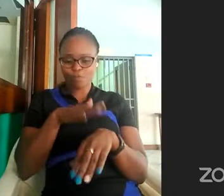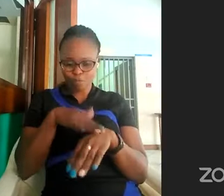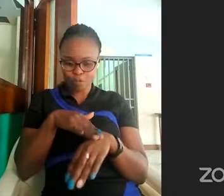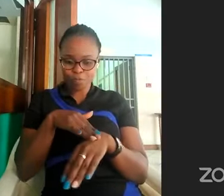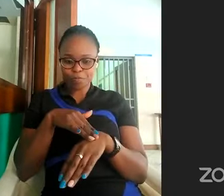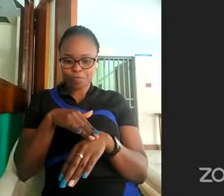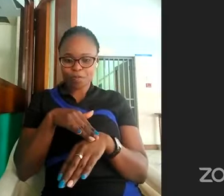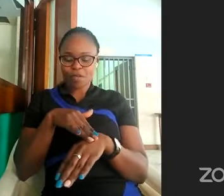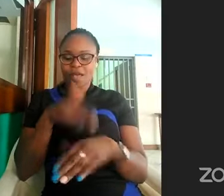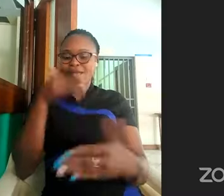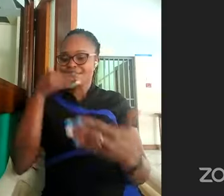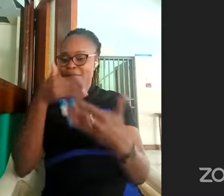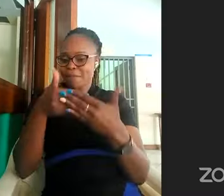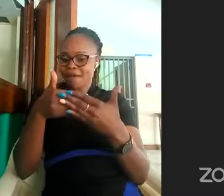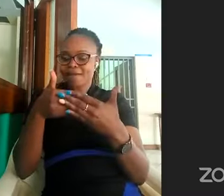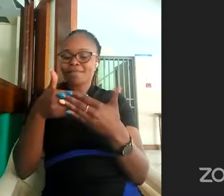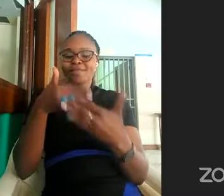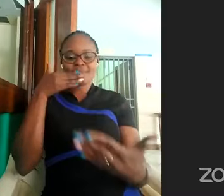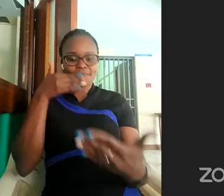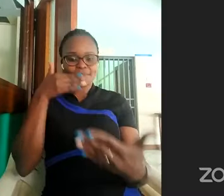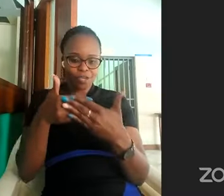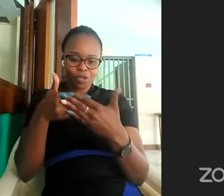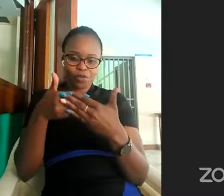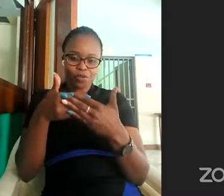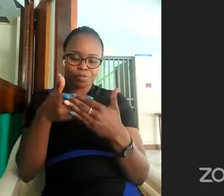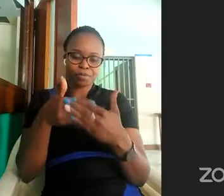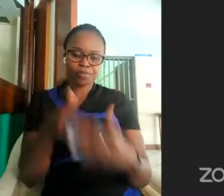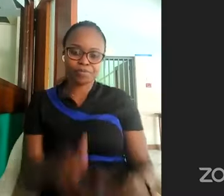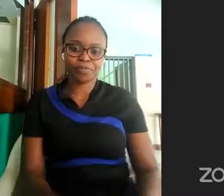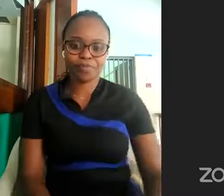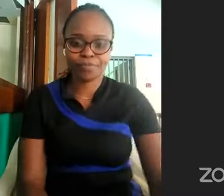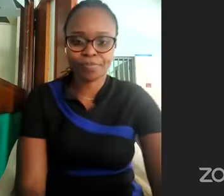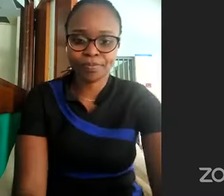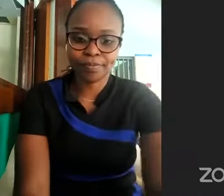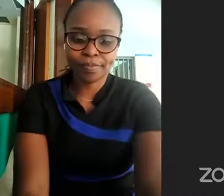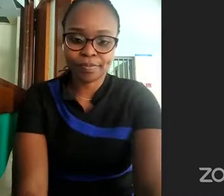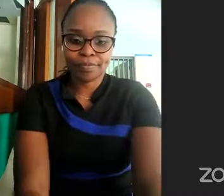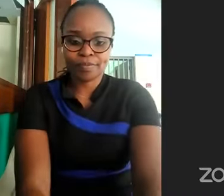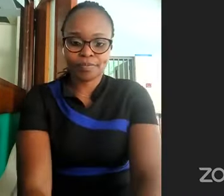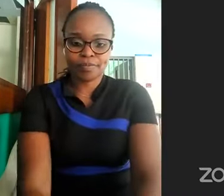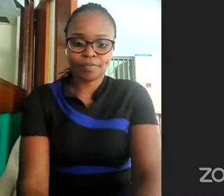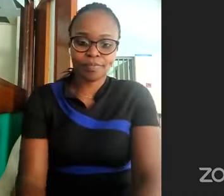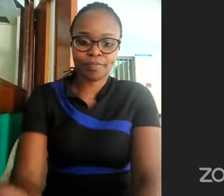asanteni kabisa. Thank you. Thank you.